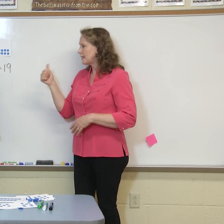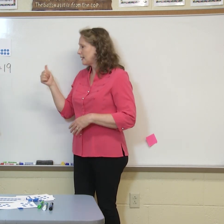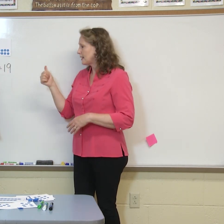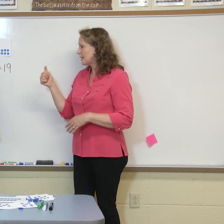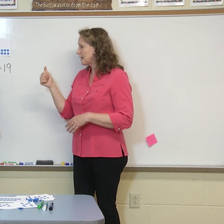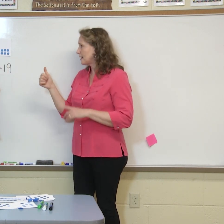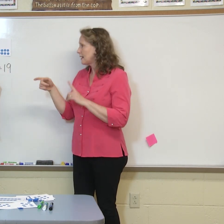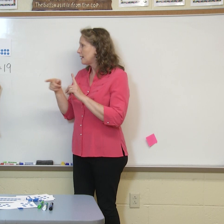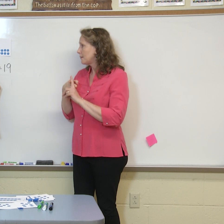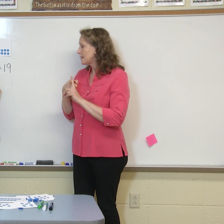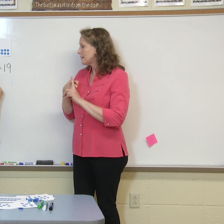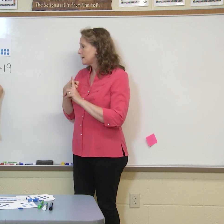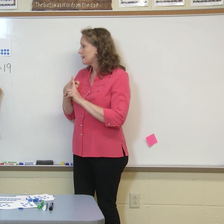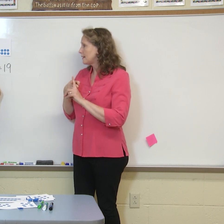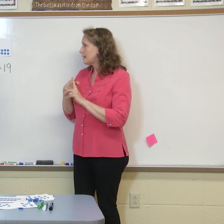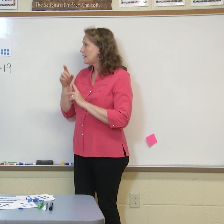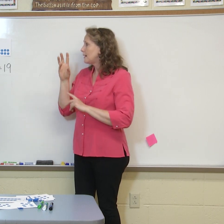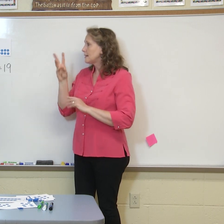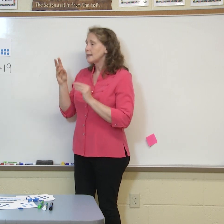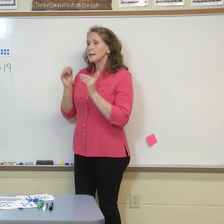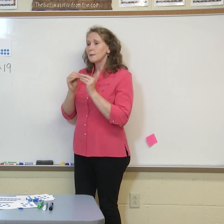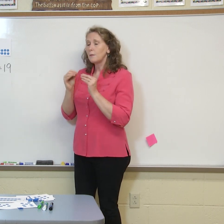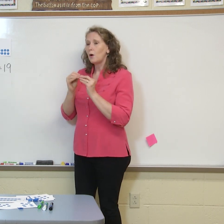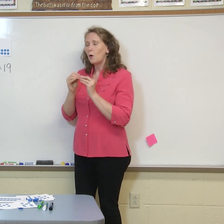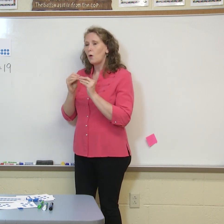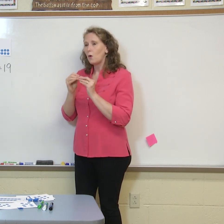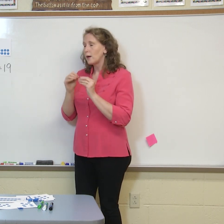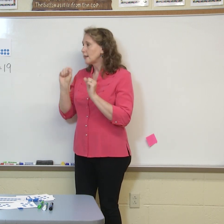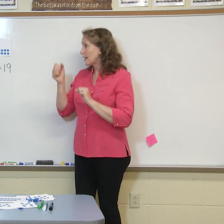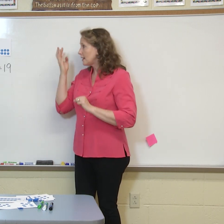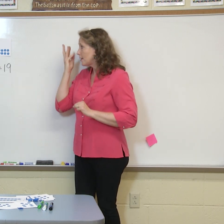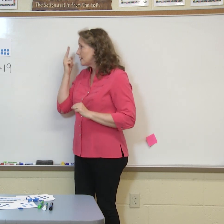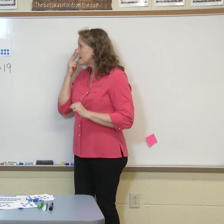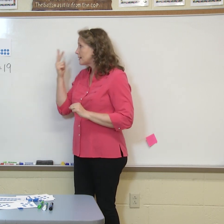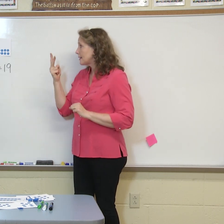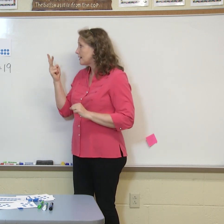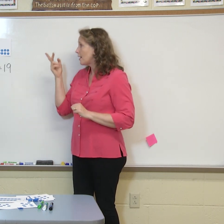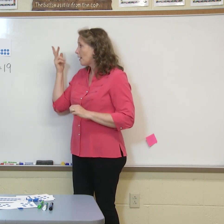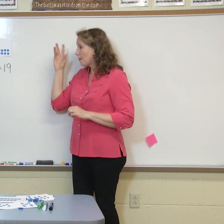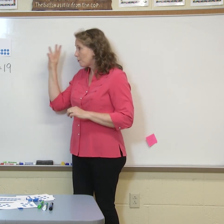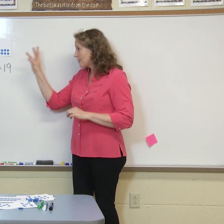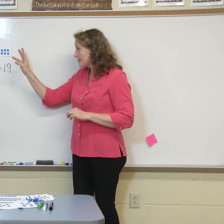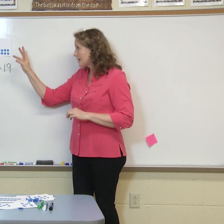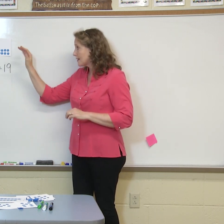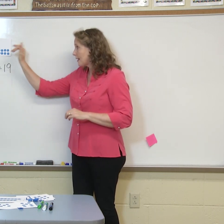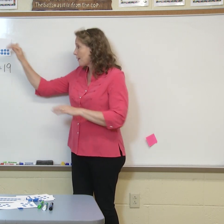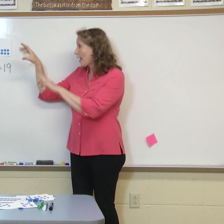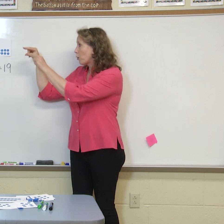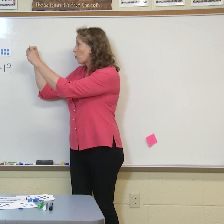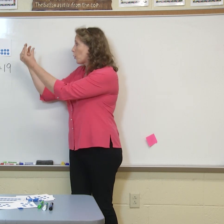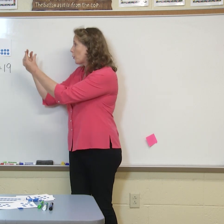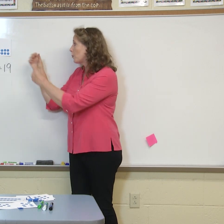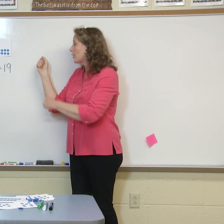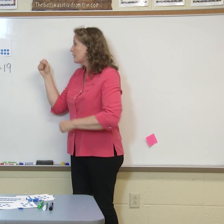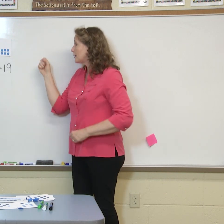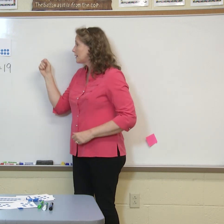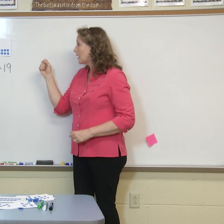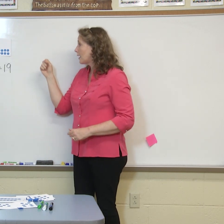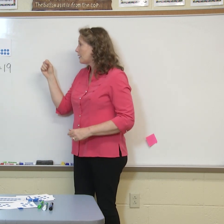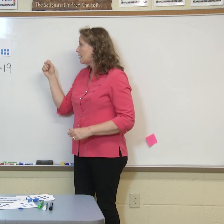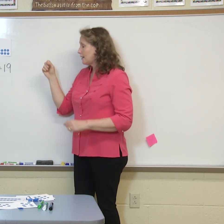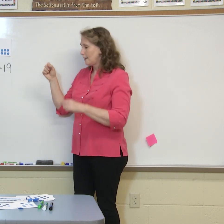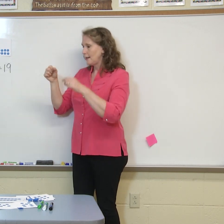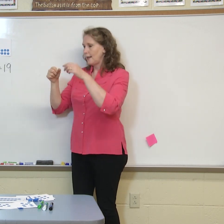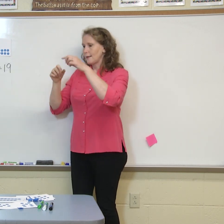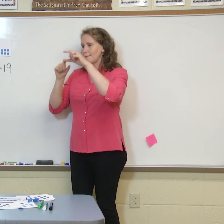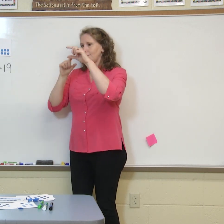dots and 6 more. Can you see there 6 in this group of dots? Yeah, it's sort of lying